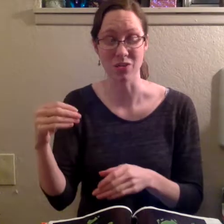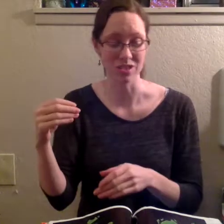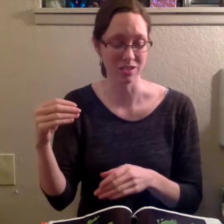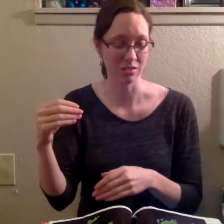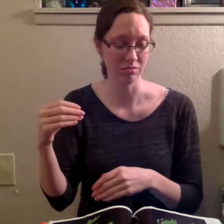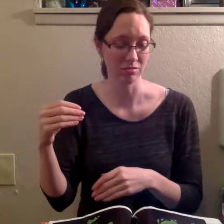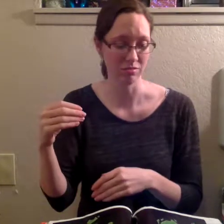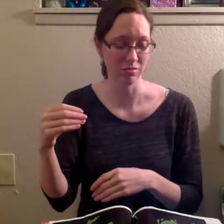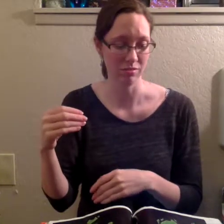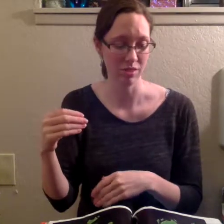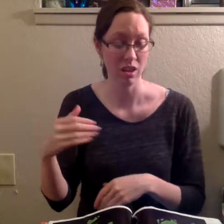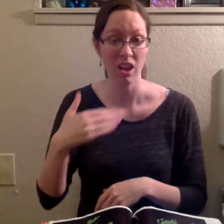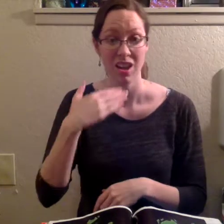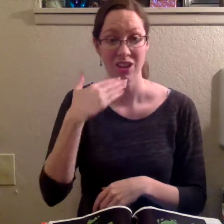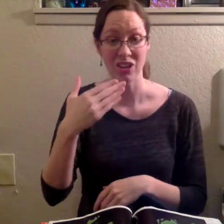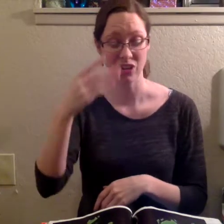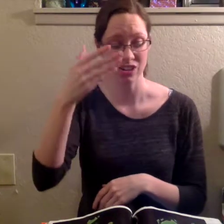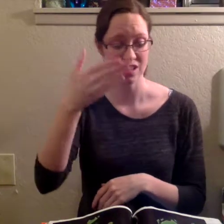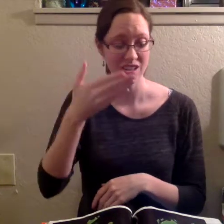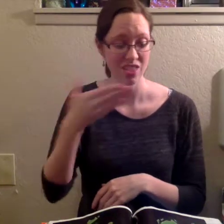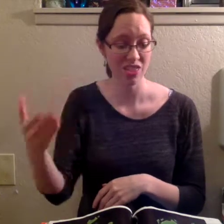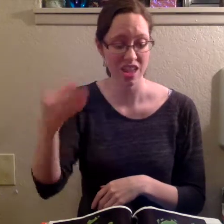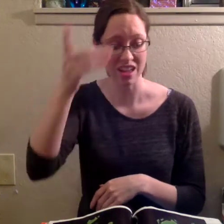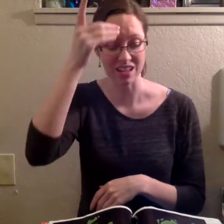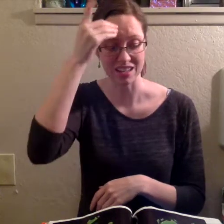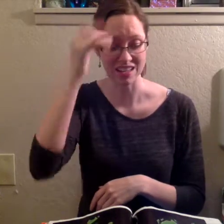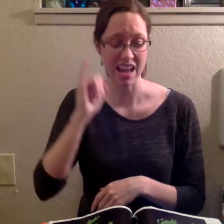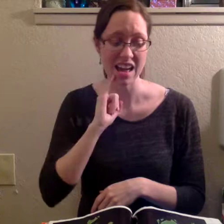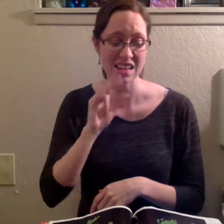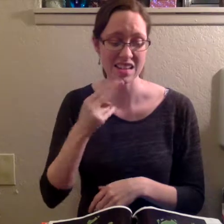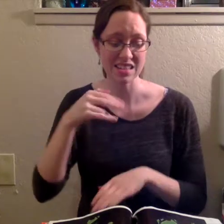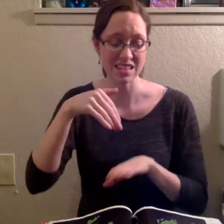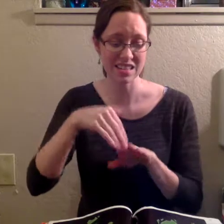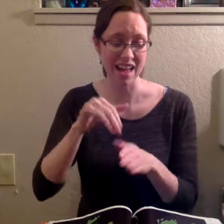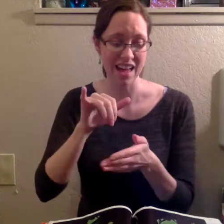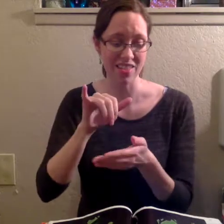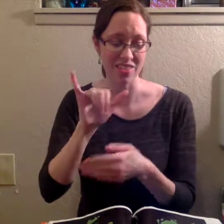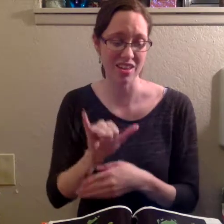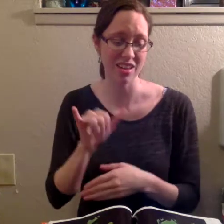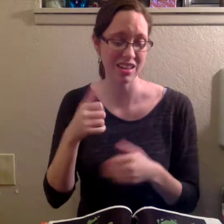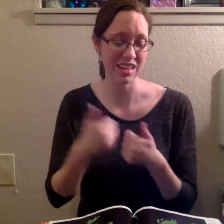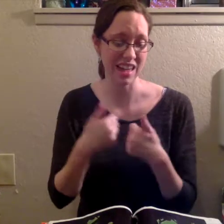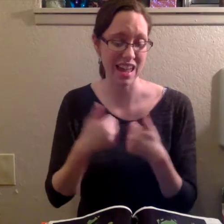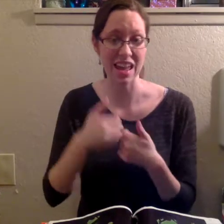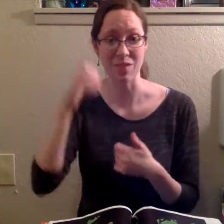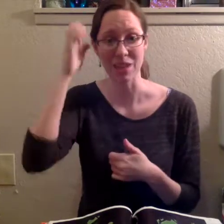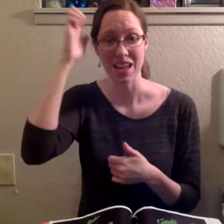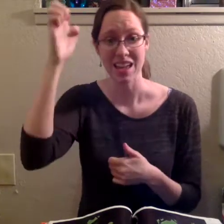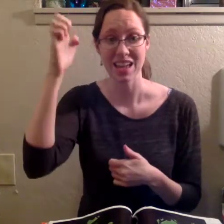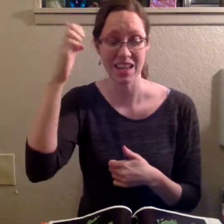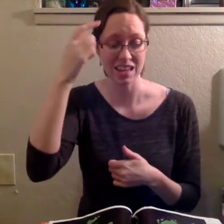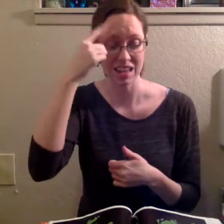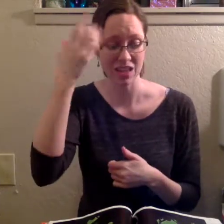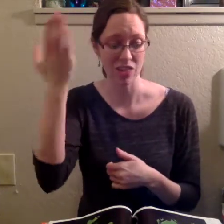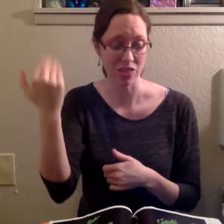out. Good thing Dad isn't at the game, he